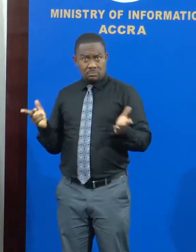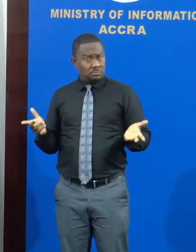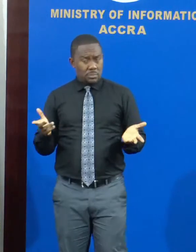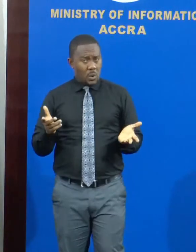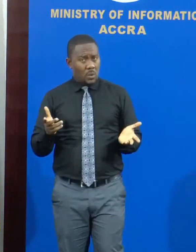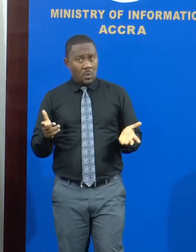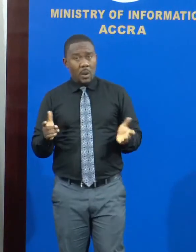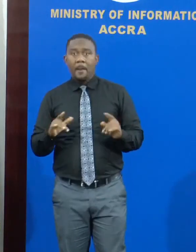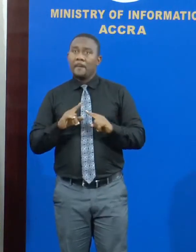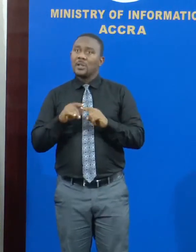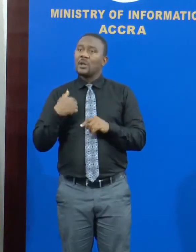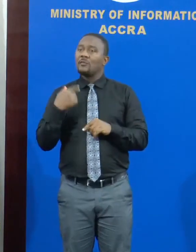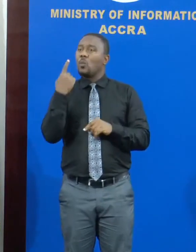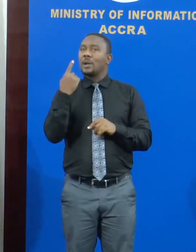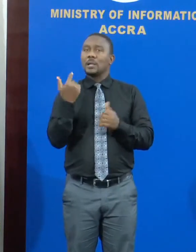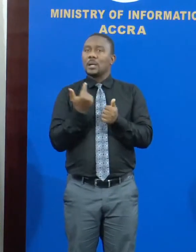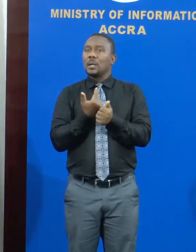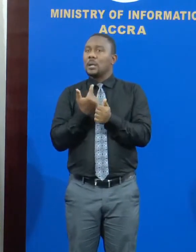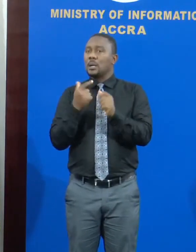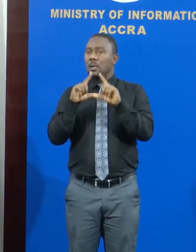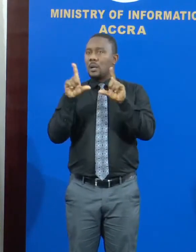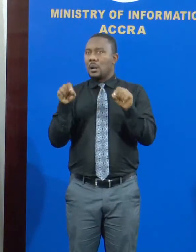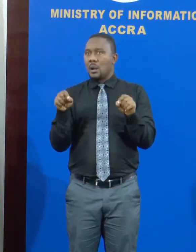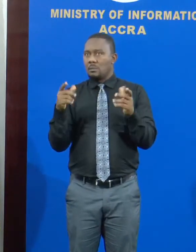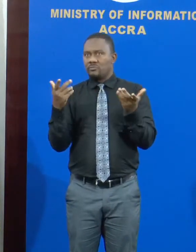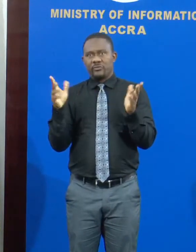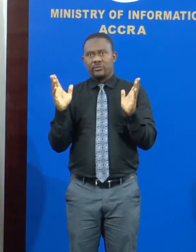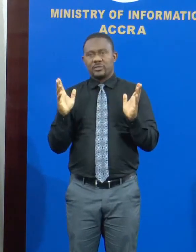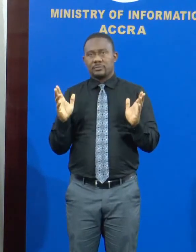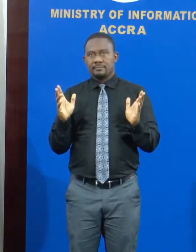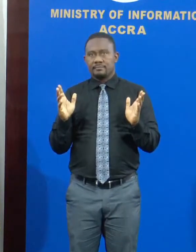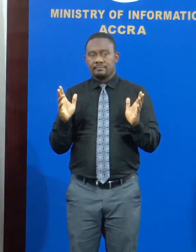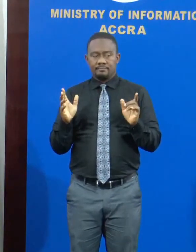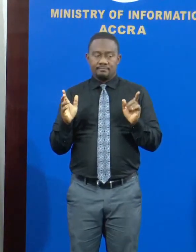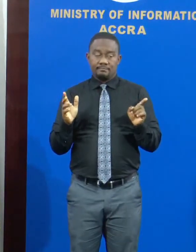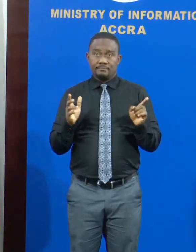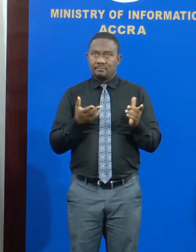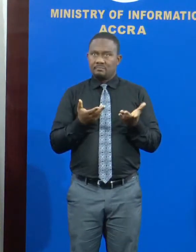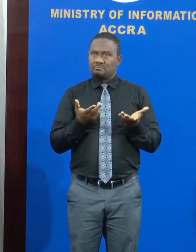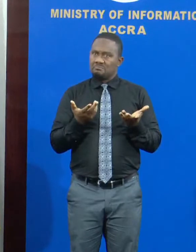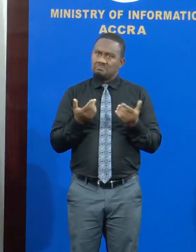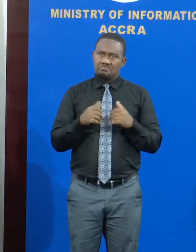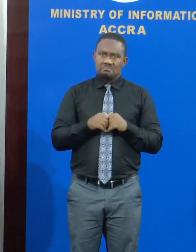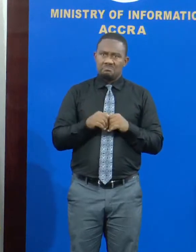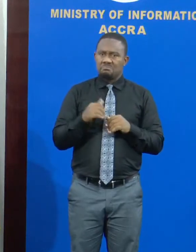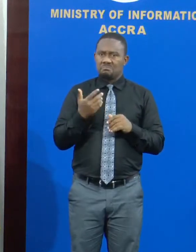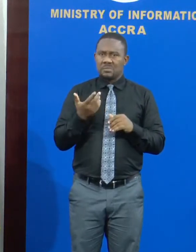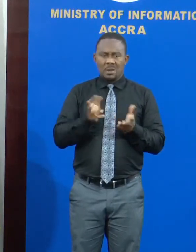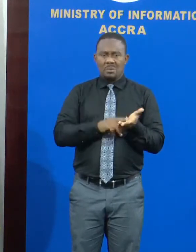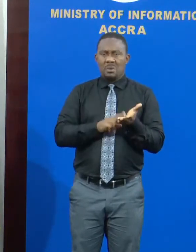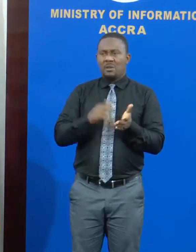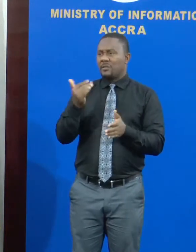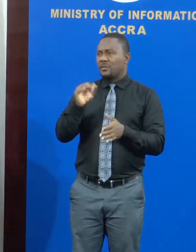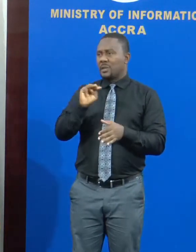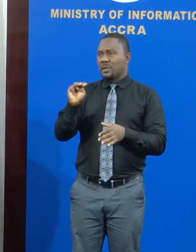leveraging on their platform, as the executive secretary said, they currently registered about 15.5 million